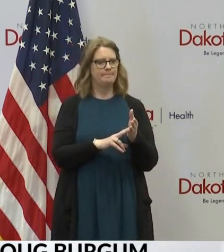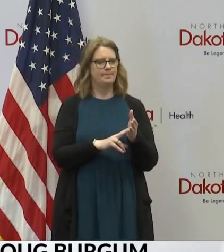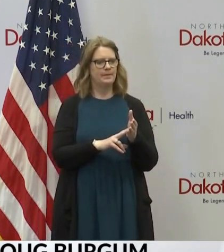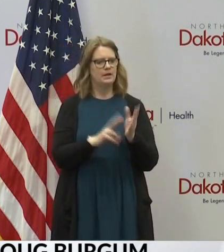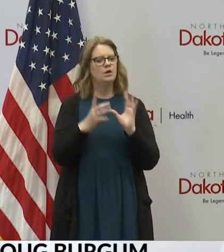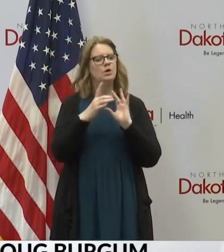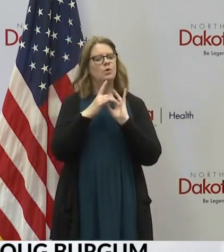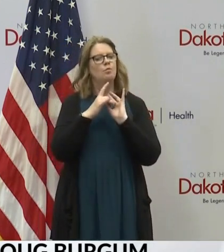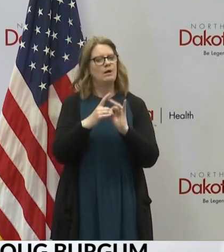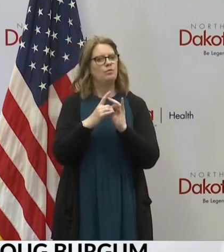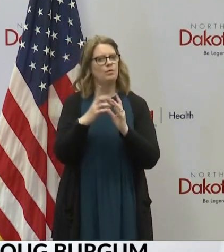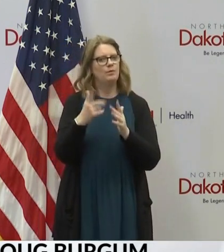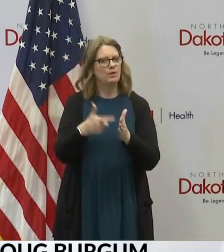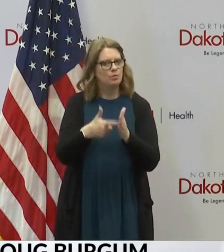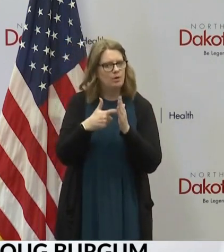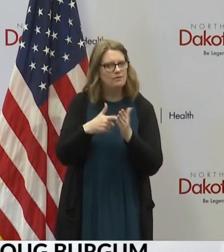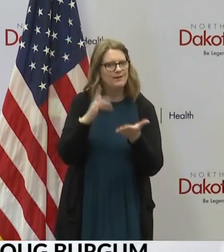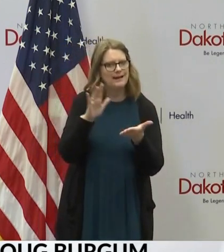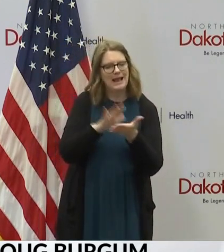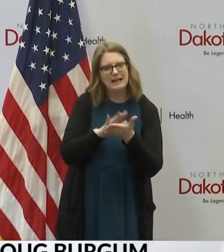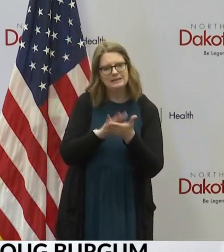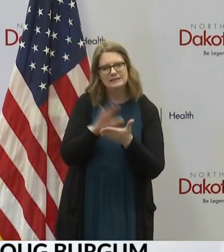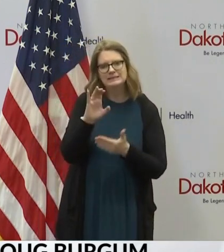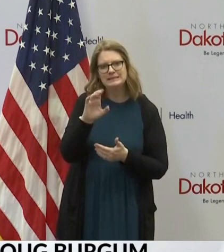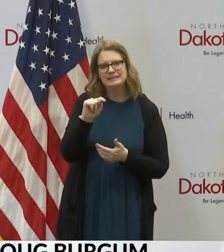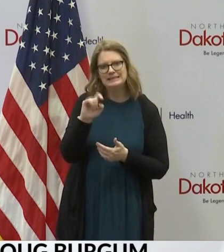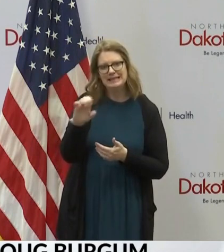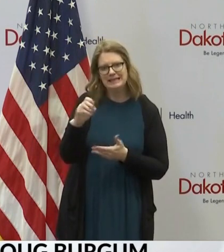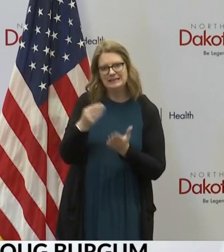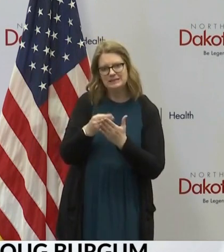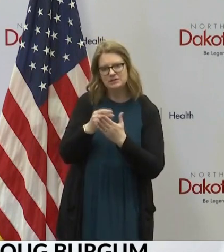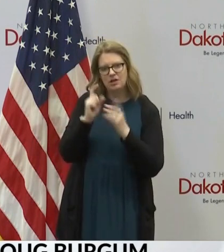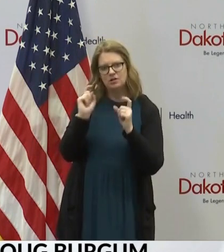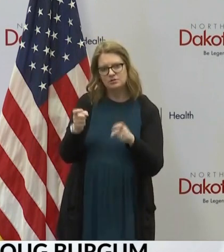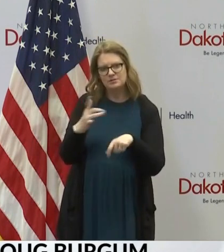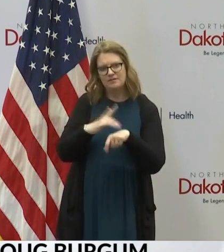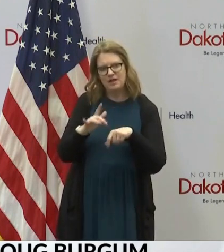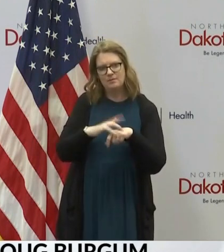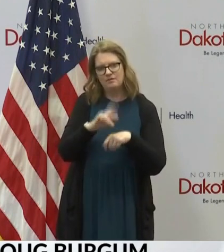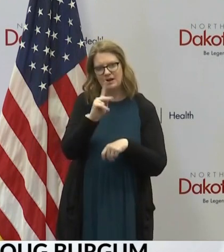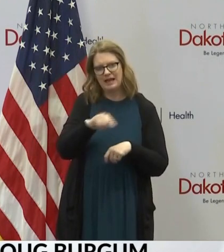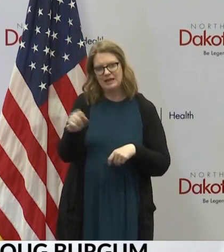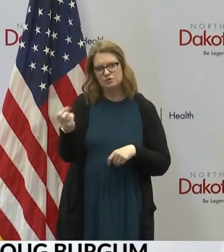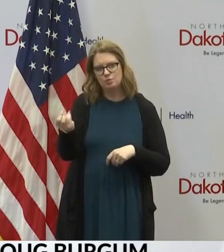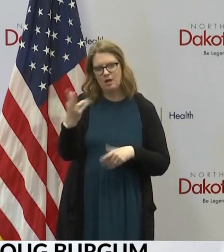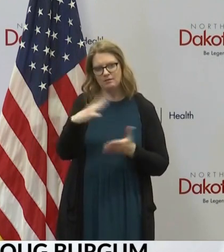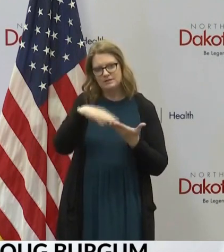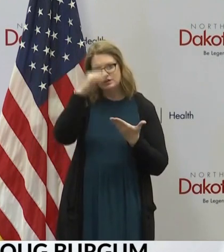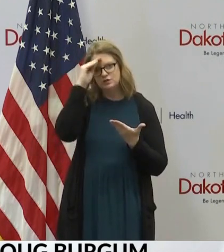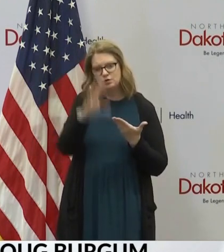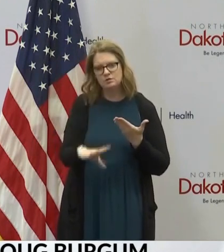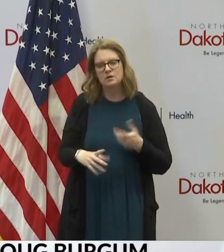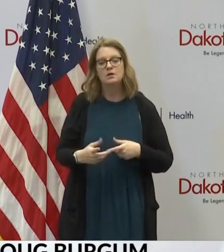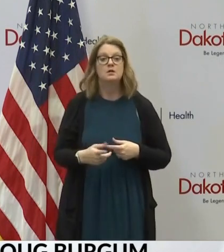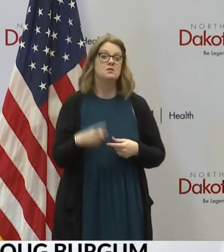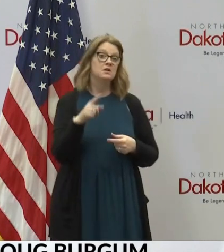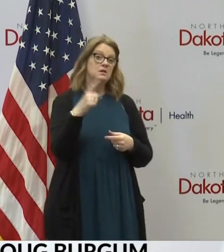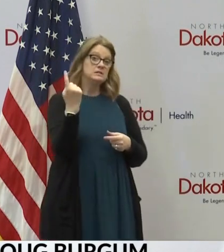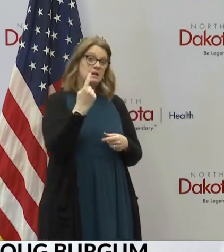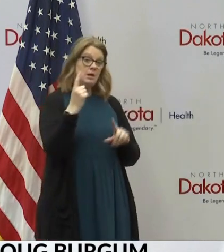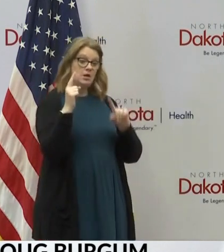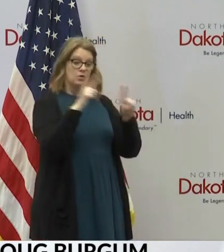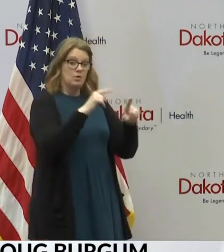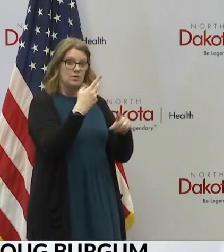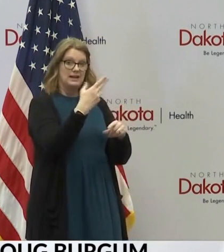the requirements for academic and CTE scholarships available to K-12 students. If you've got someone in high school, you may know that there's a